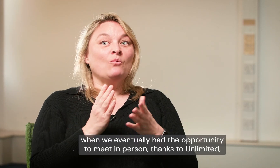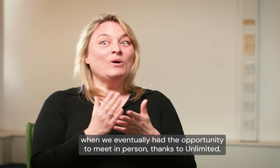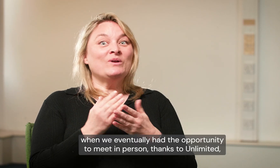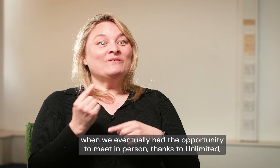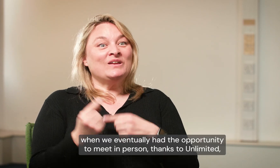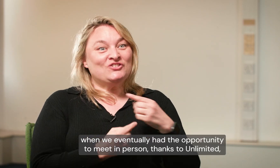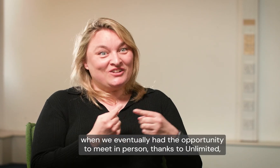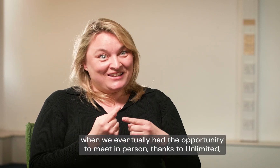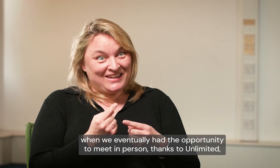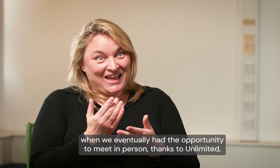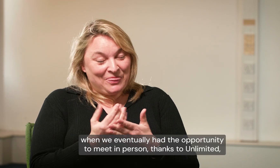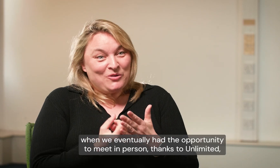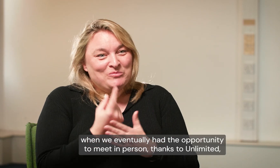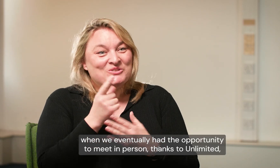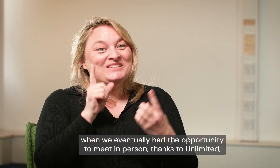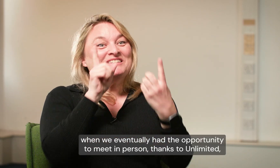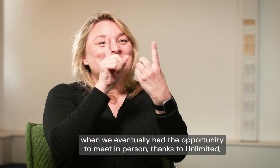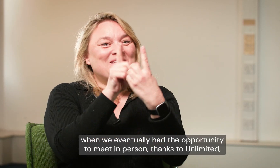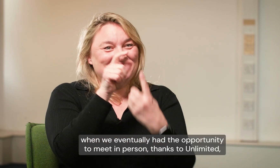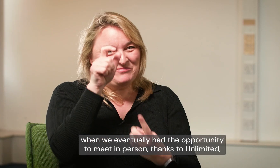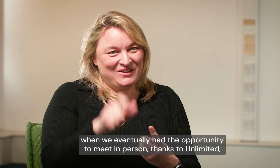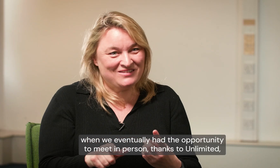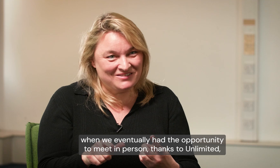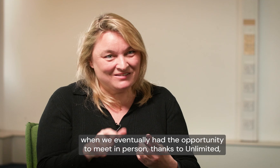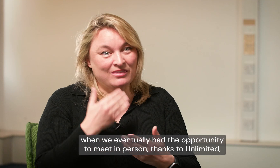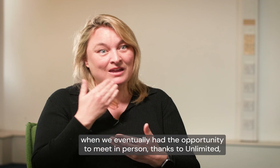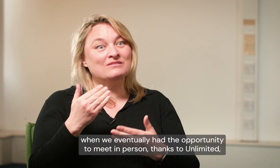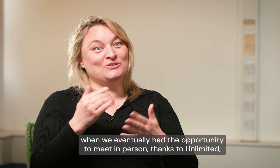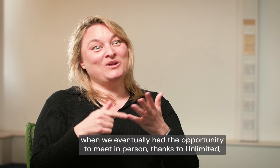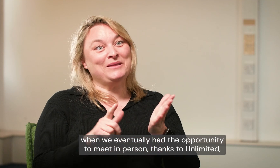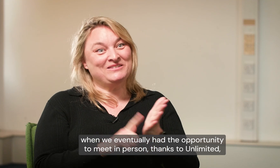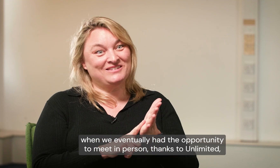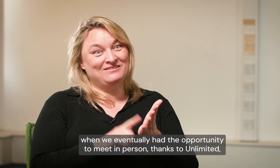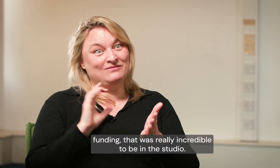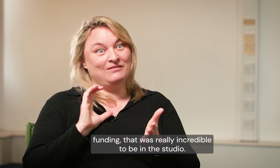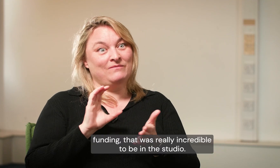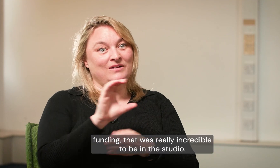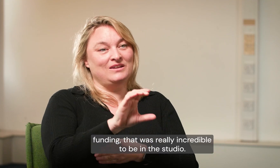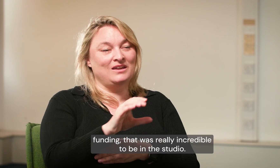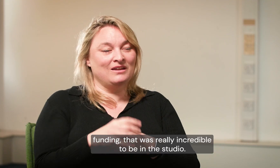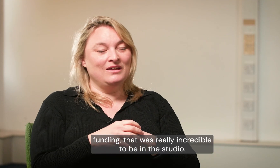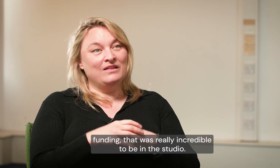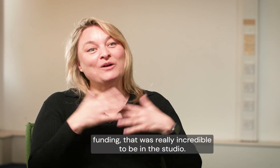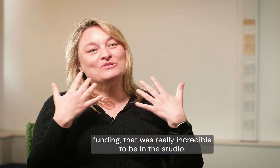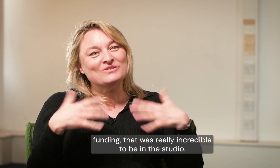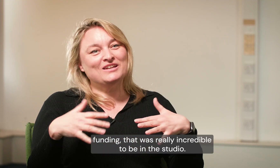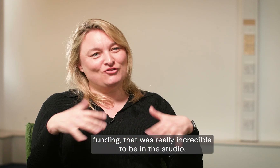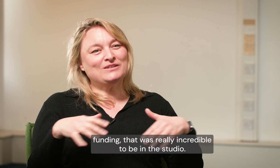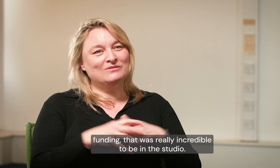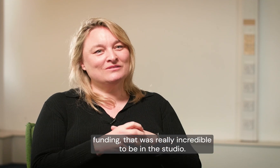When we eventually had the opportunity to meet in person, thanks to Unlimited funding. That was really incredible. To